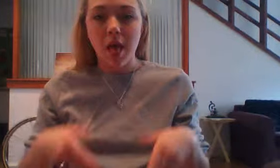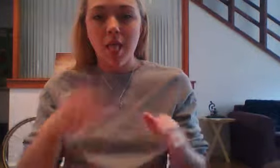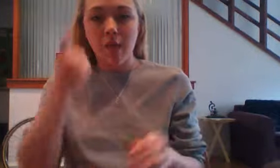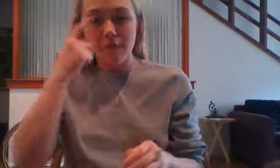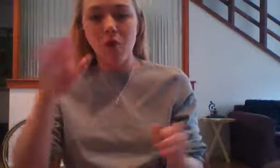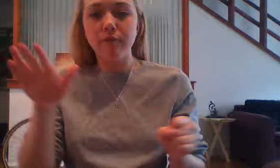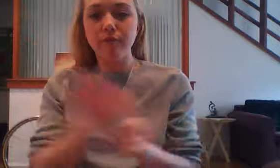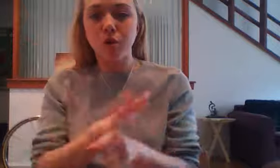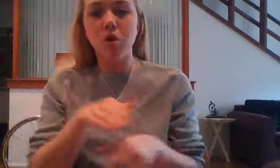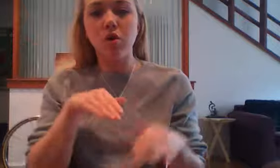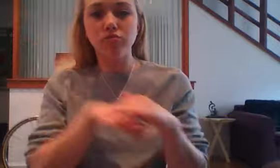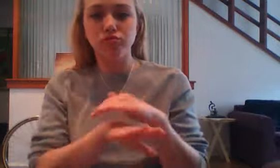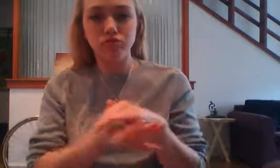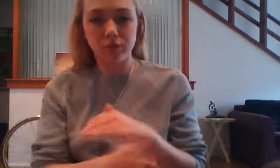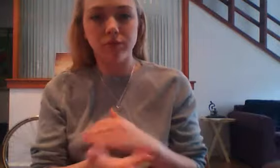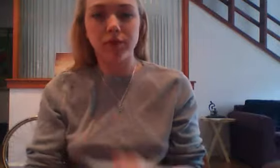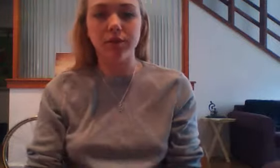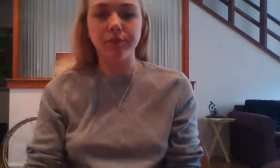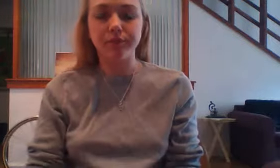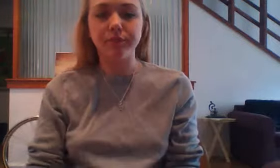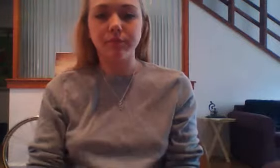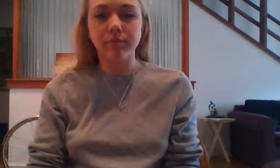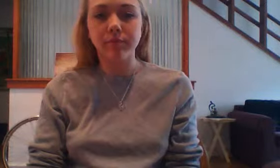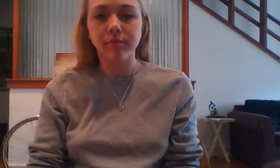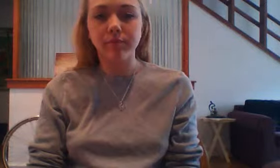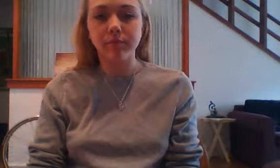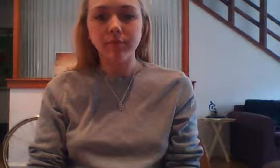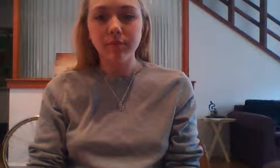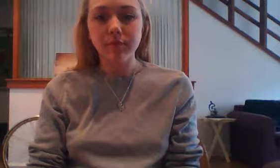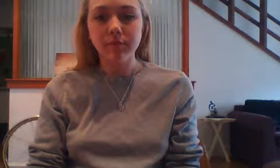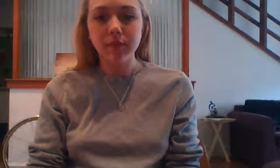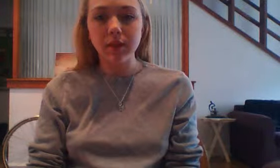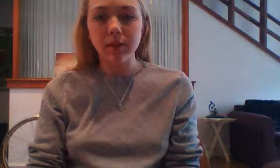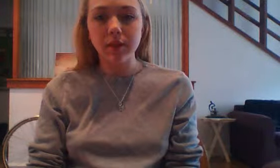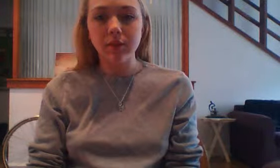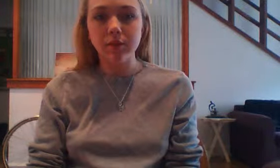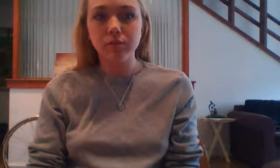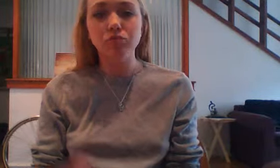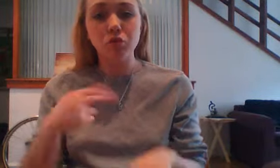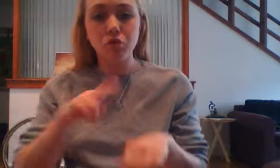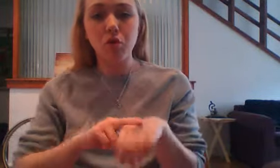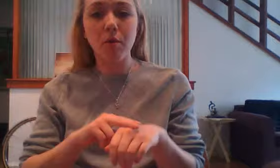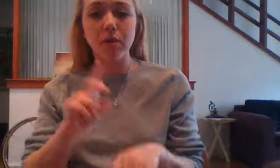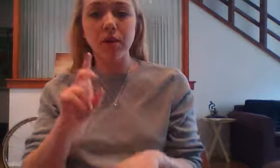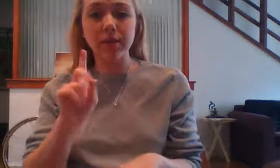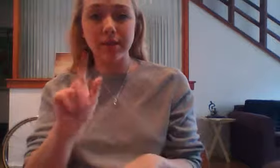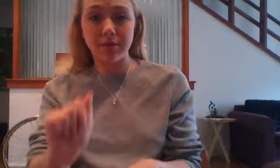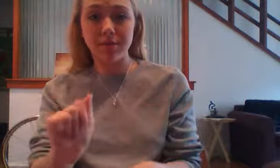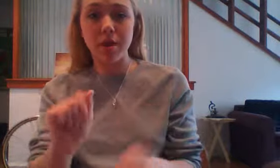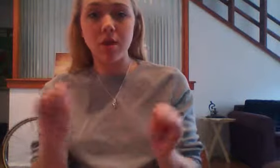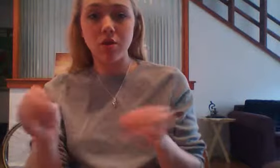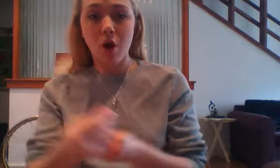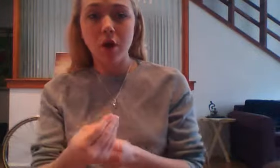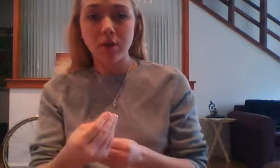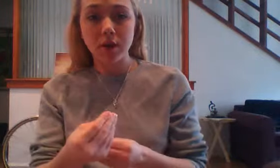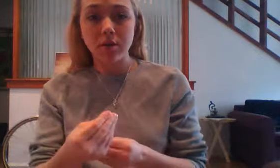So typically, in a disability office firm, the very first question that the DS disability